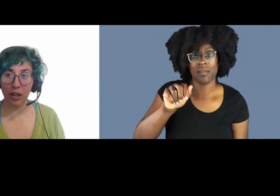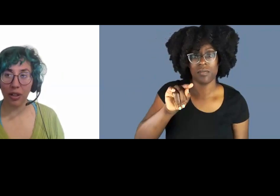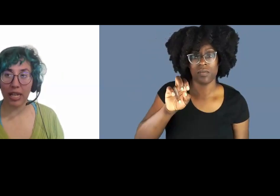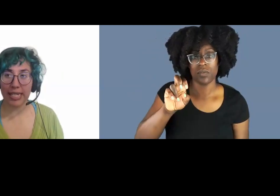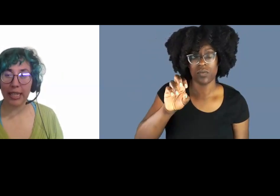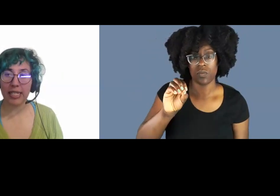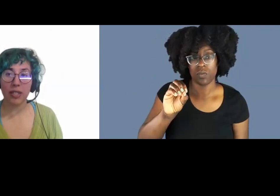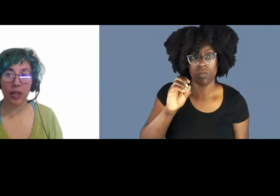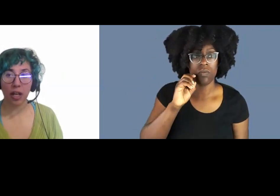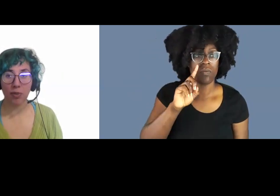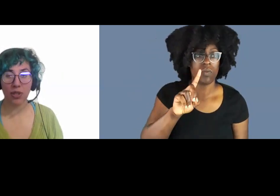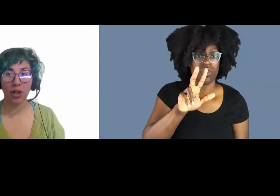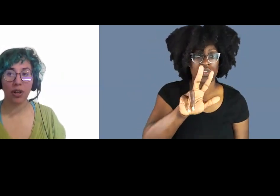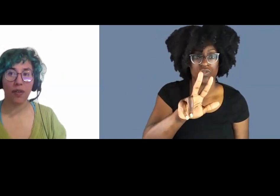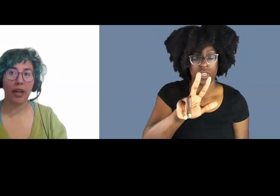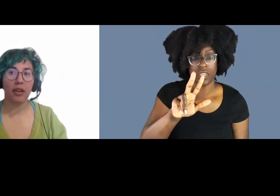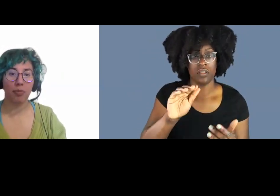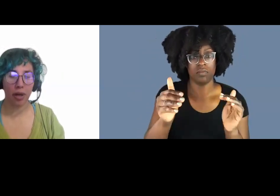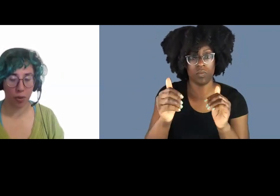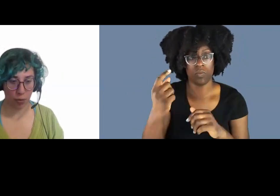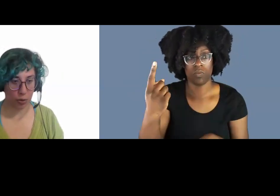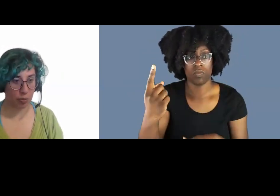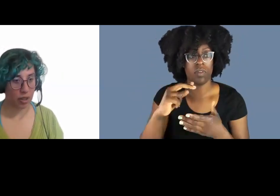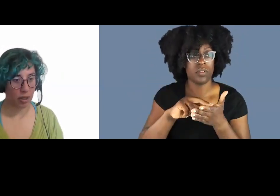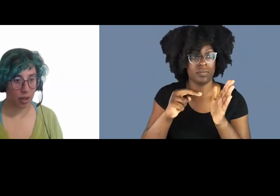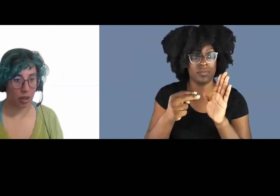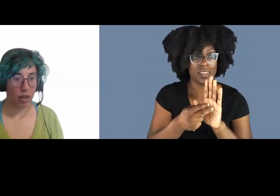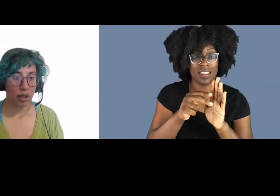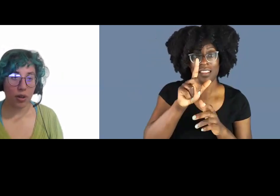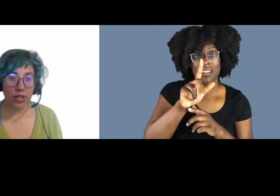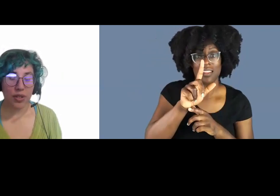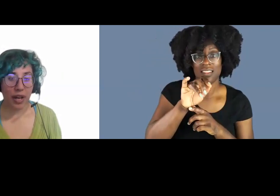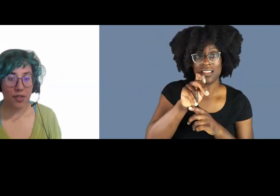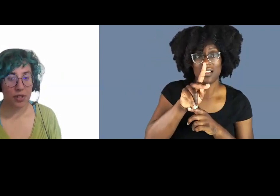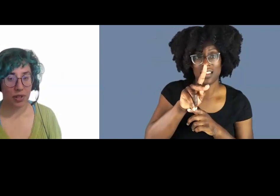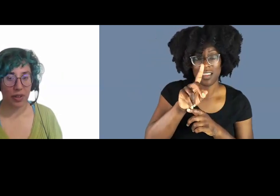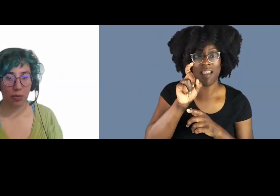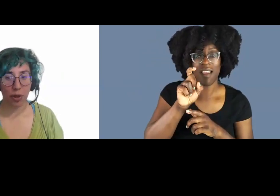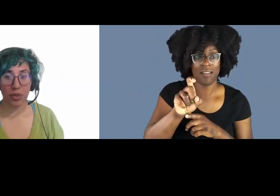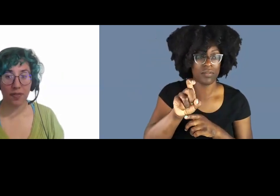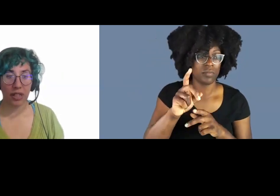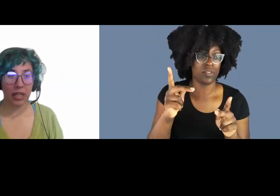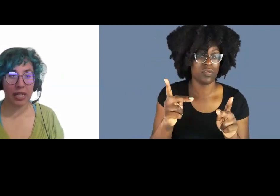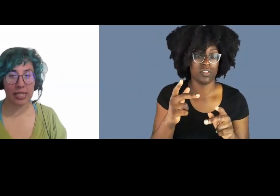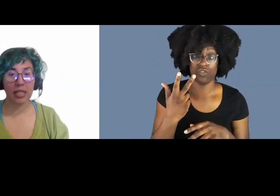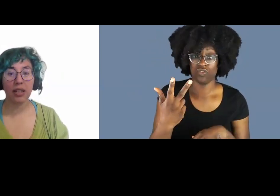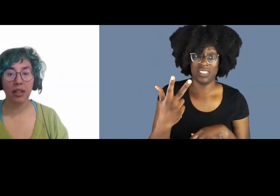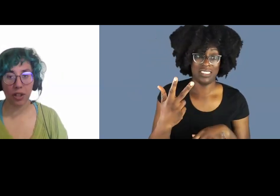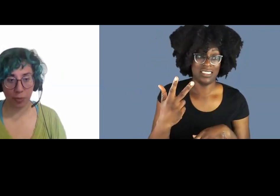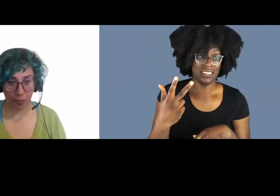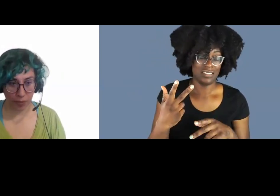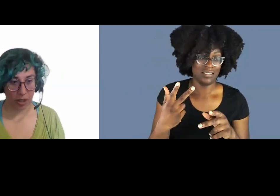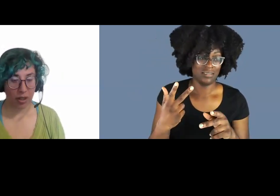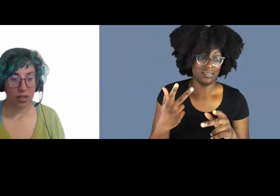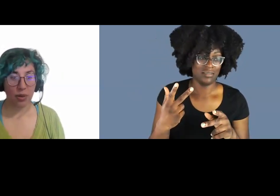link color, is at least 3 times darker than the background. You also have to ensure that the purpose of the link is